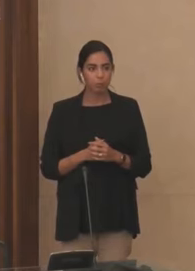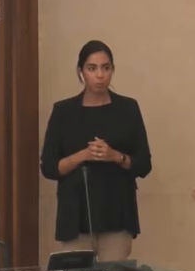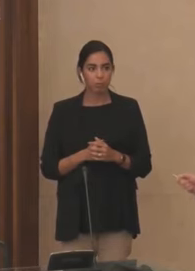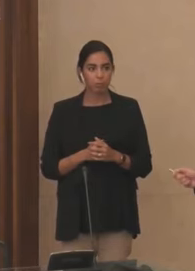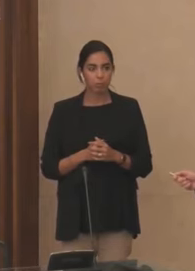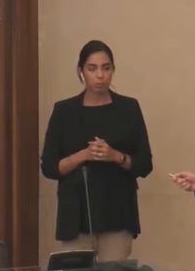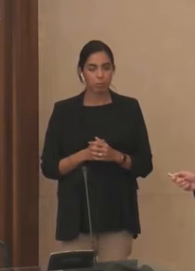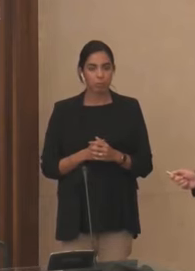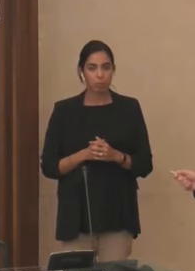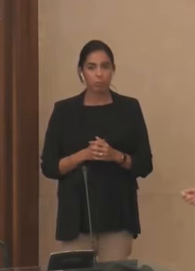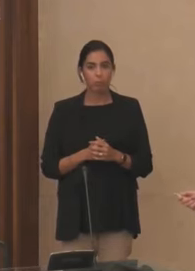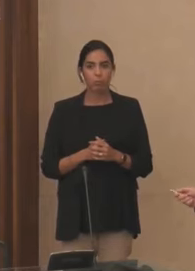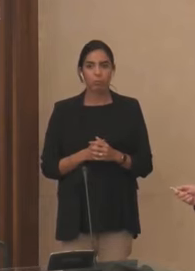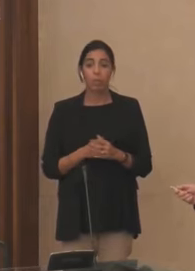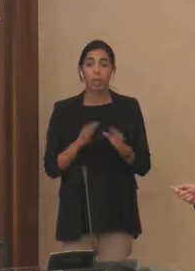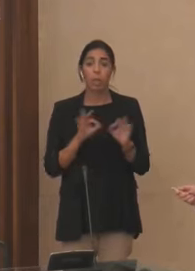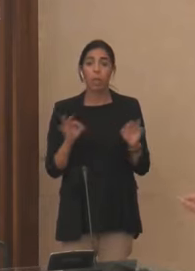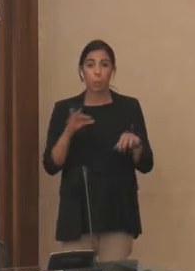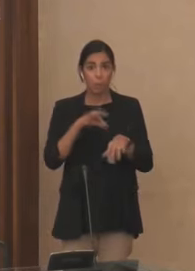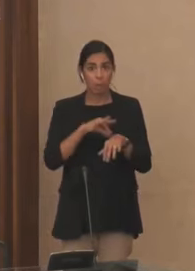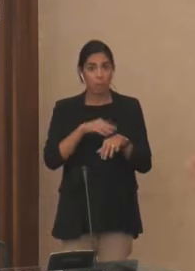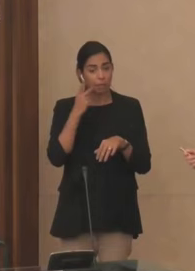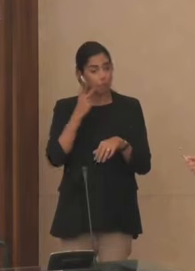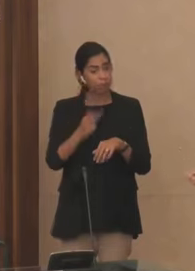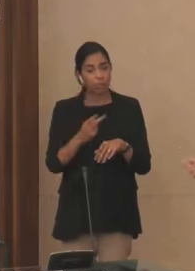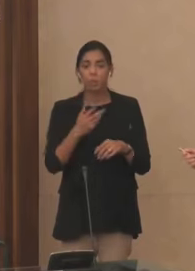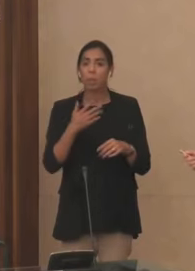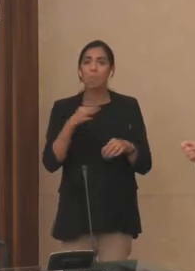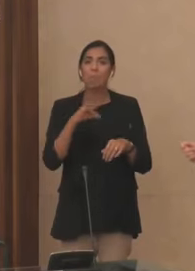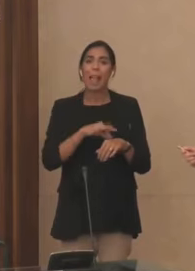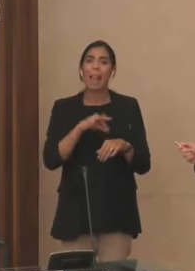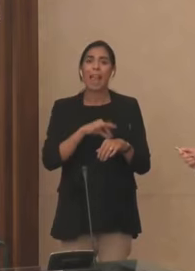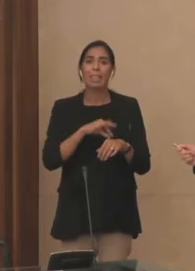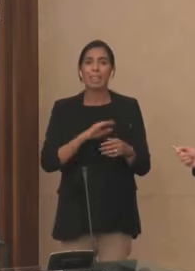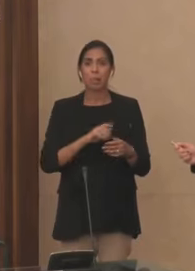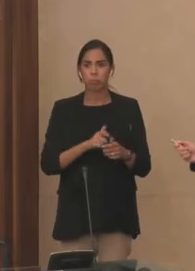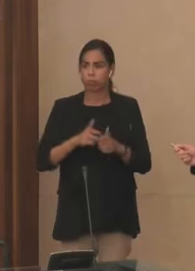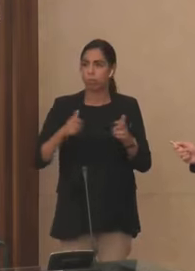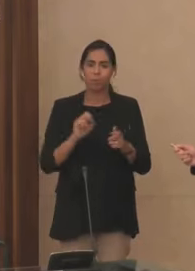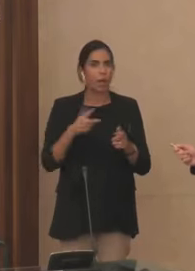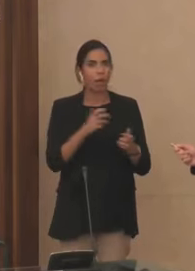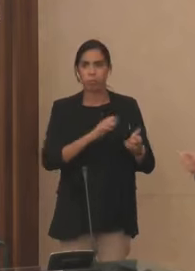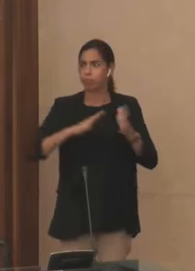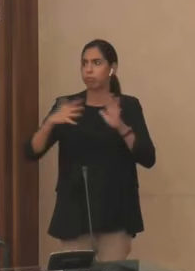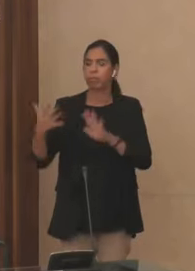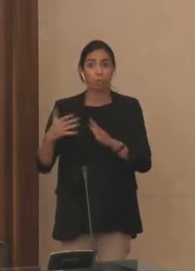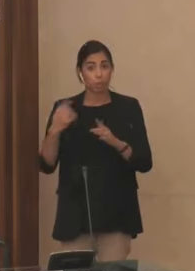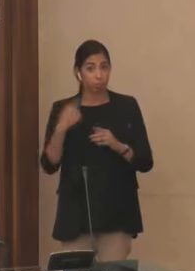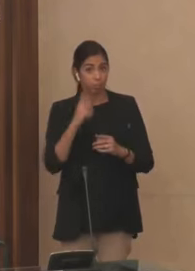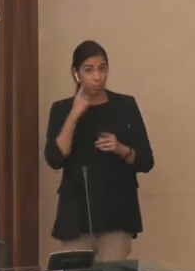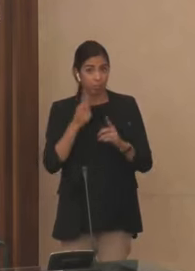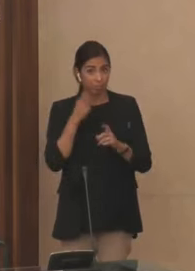progress of the disease. Is rapidly progressive. And usually is mild at